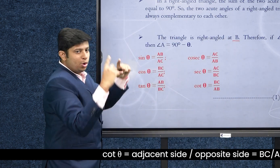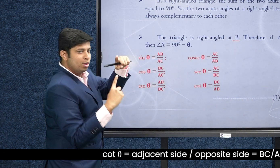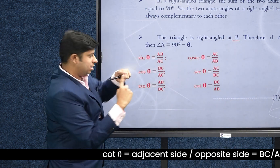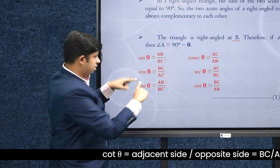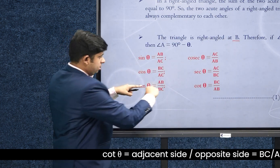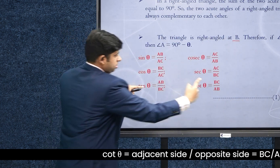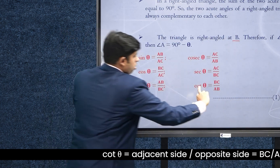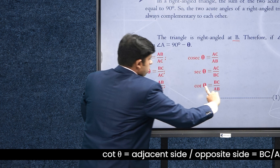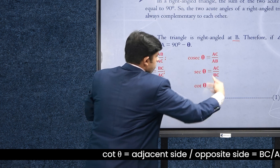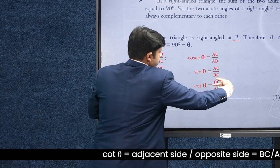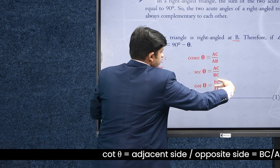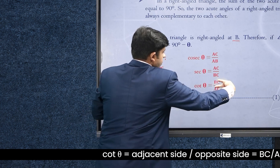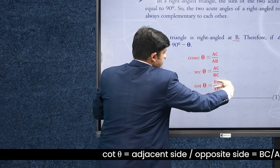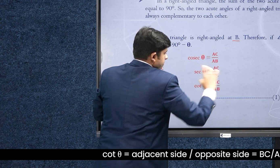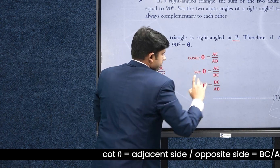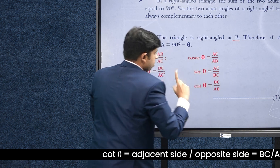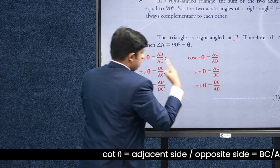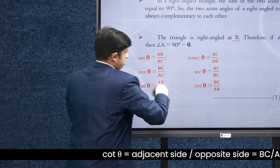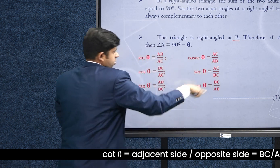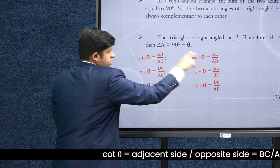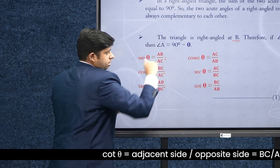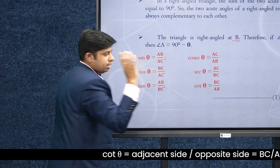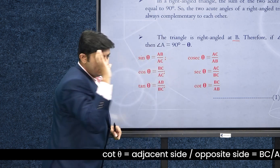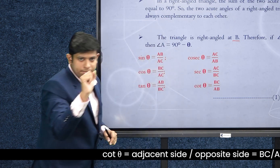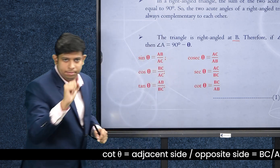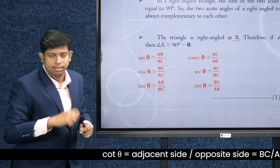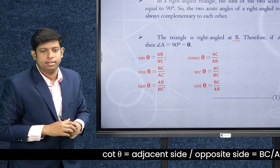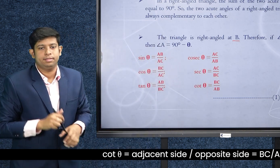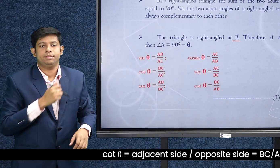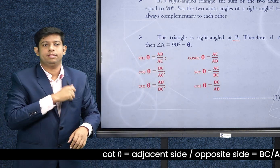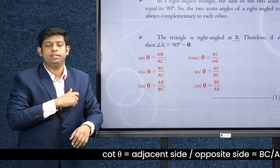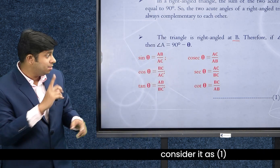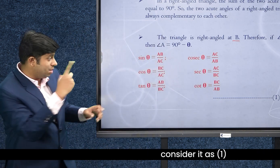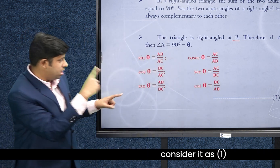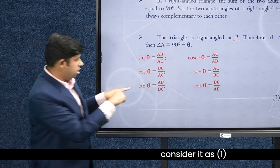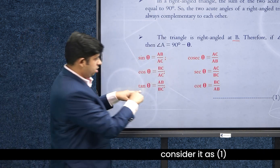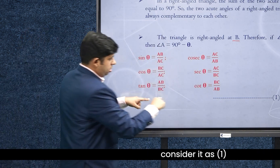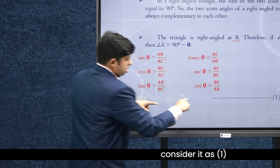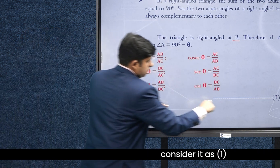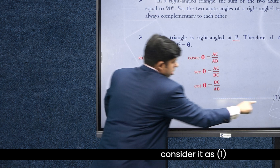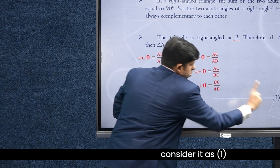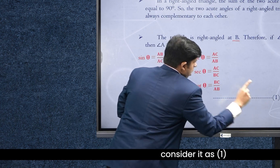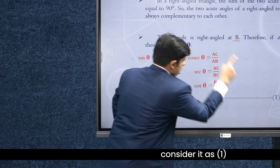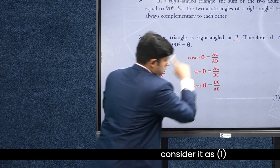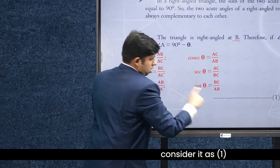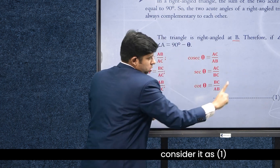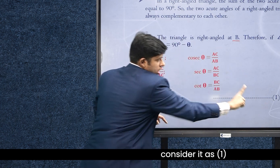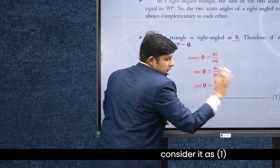Cot theta is equal to adjacent side by opposite side, that is equal to BC by AC. Consider it as 1.